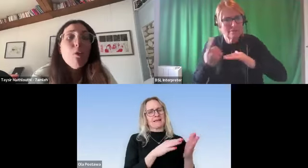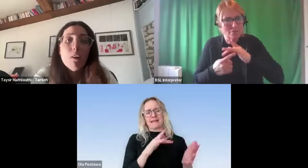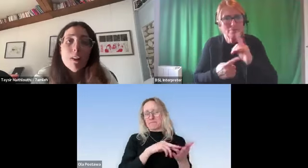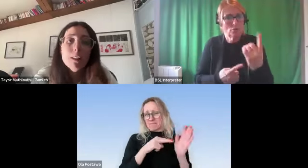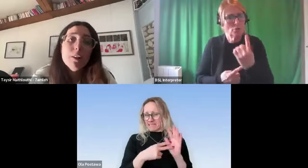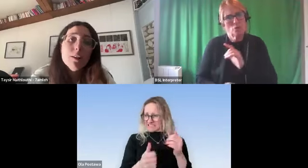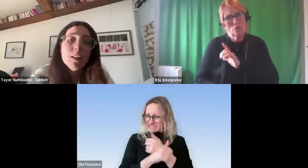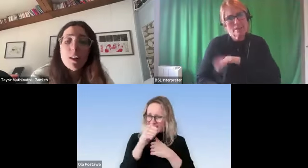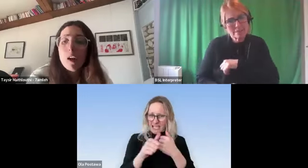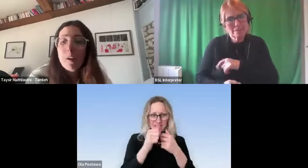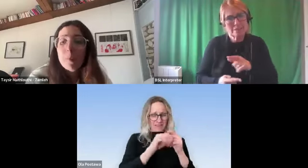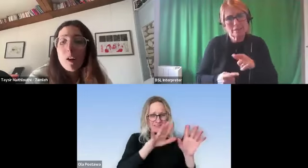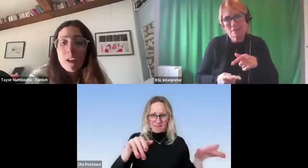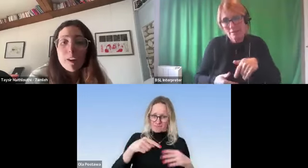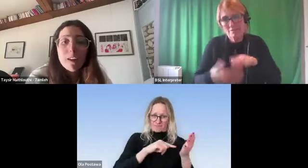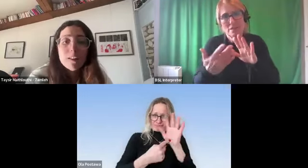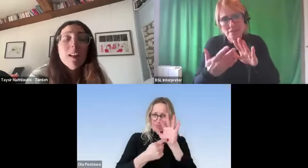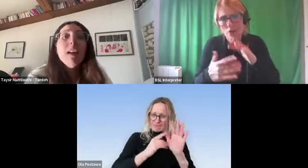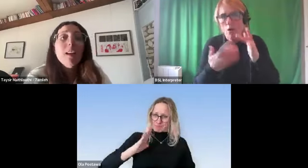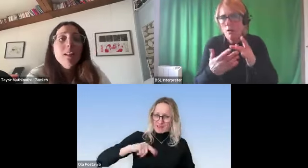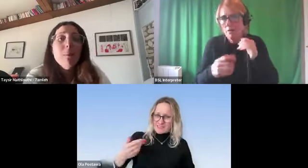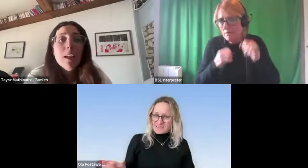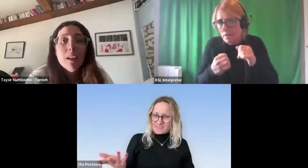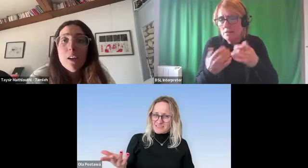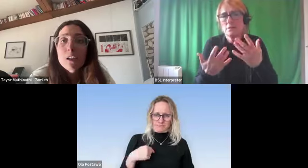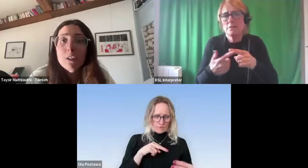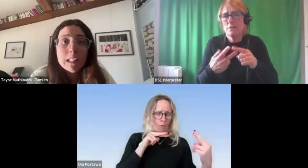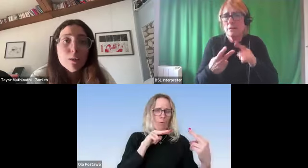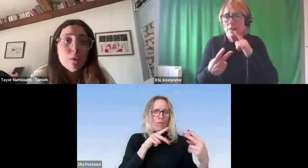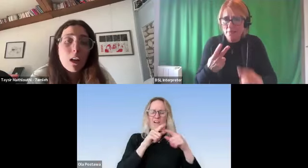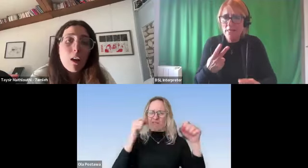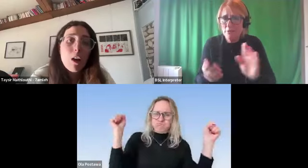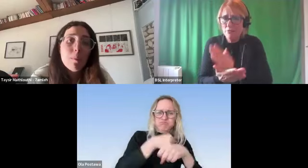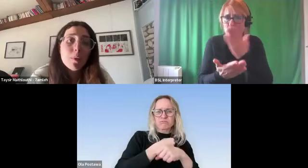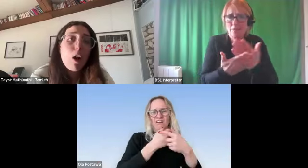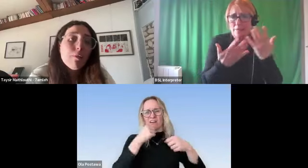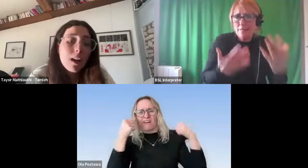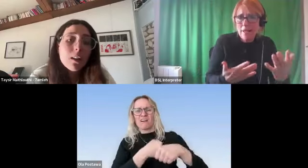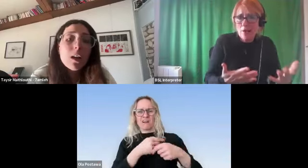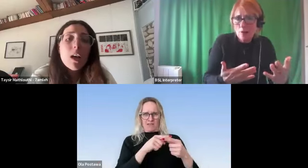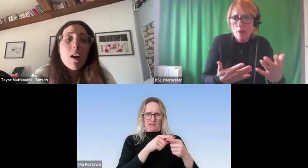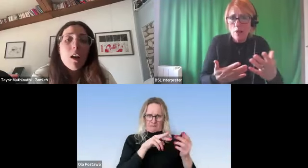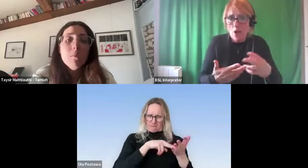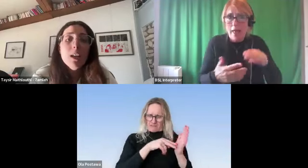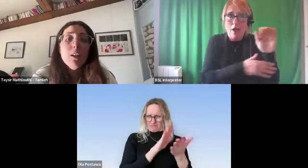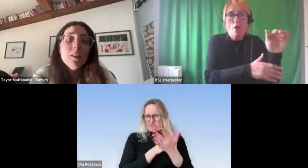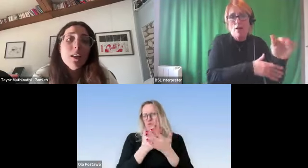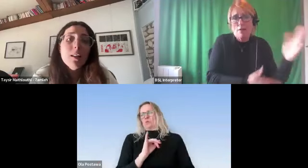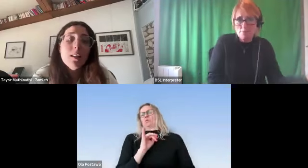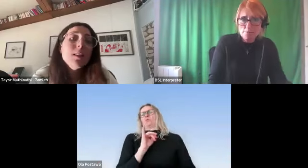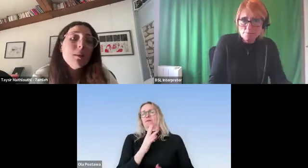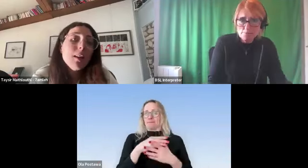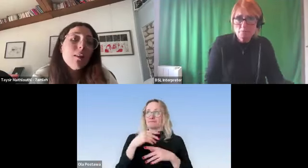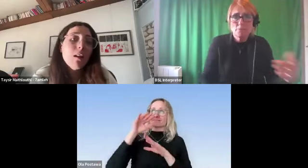Palestinians who are already facing online violence that is being translated to the offline. And we